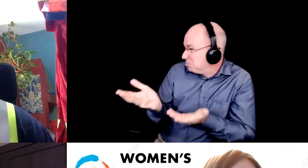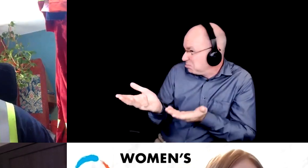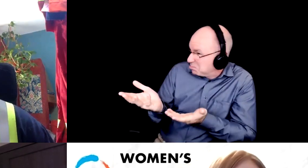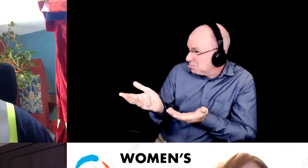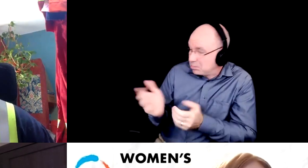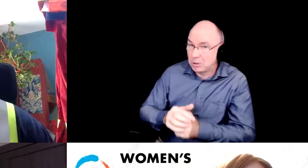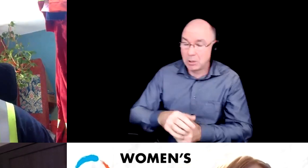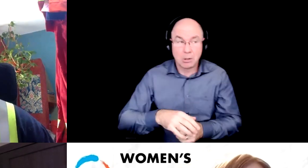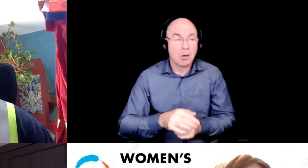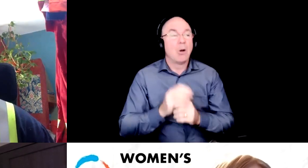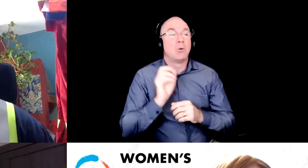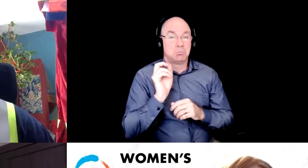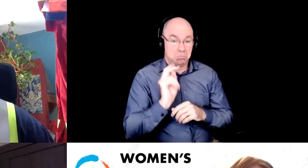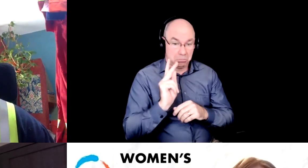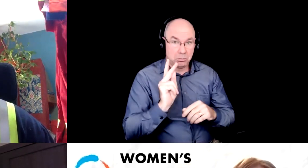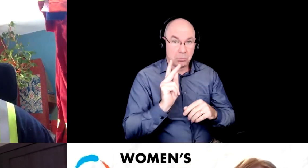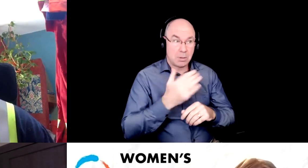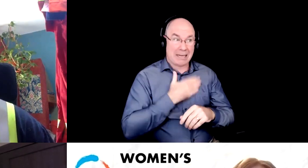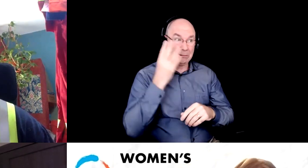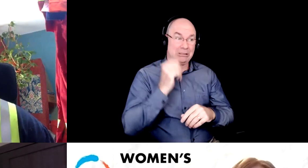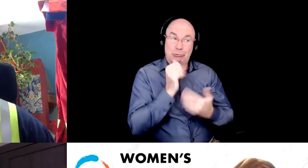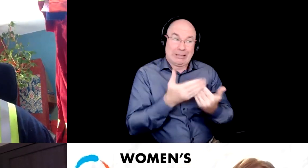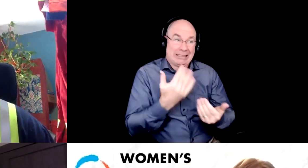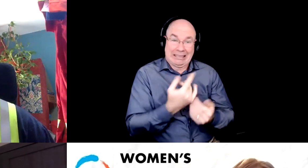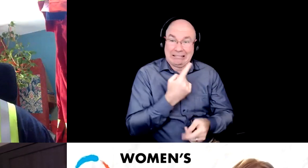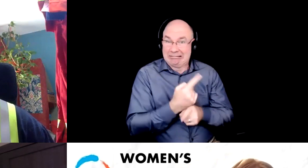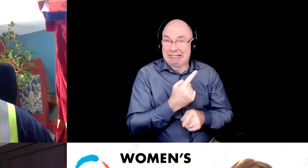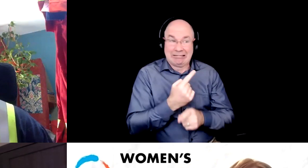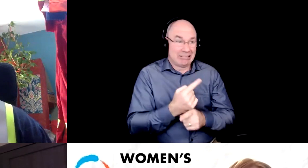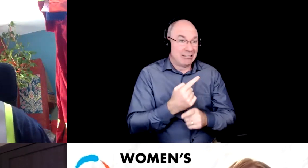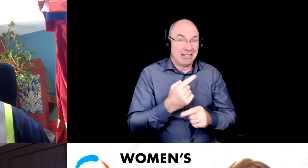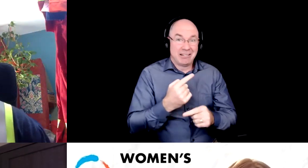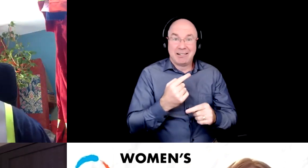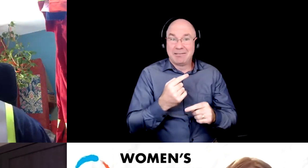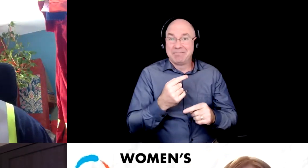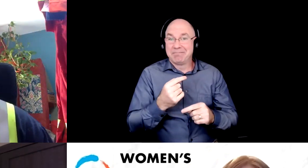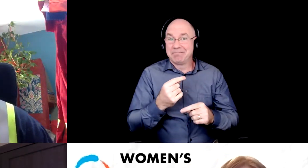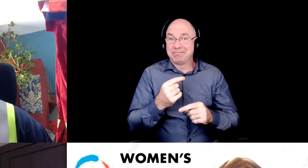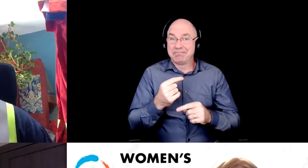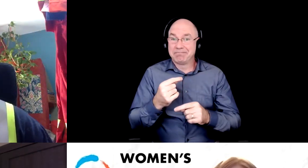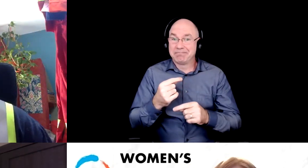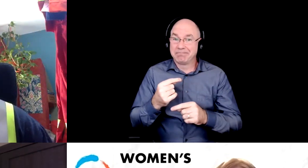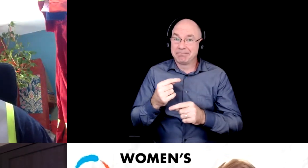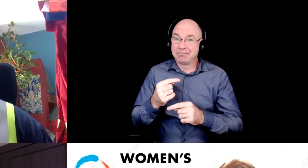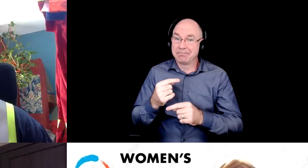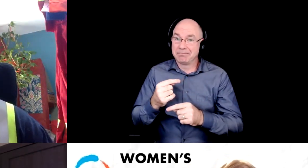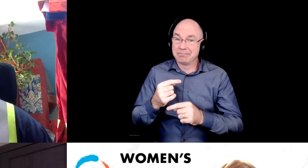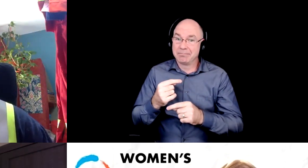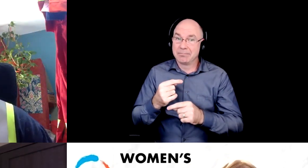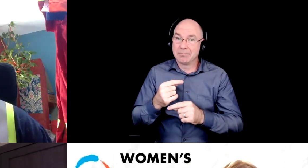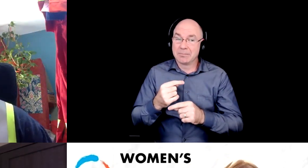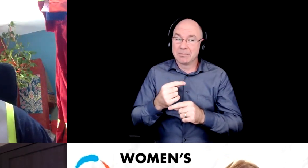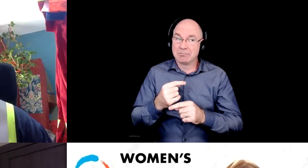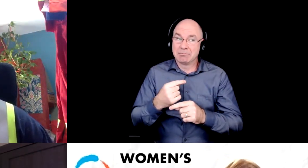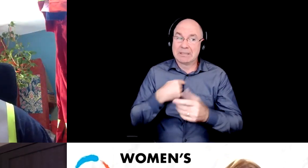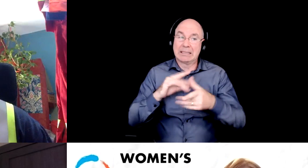Well, it wasn't easy. The hardest part, and not just speaking for myself, but